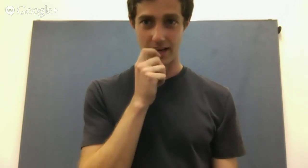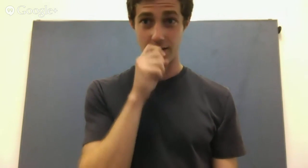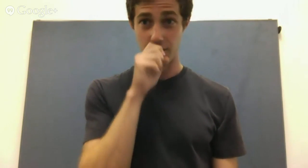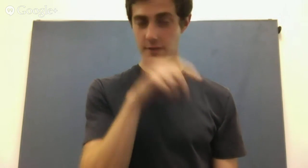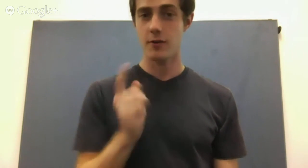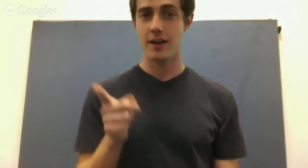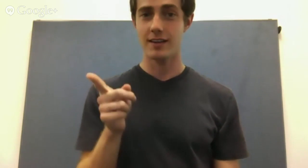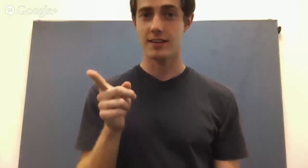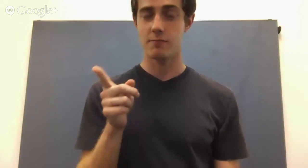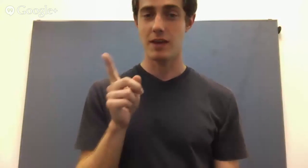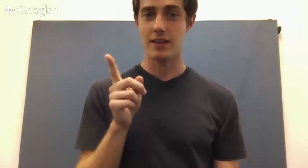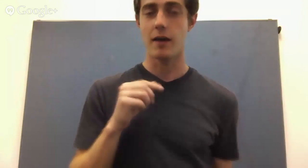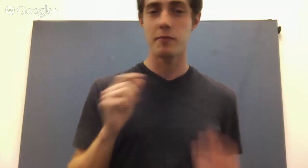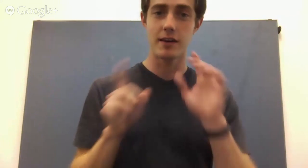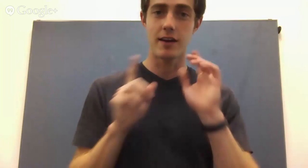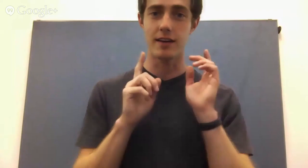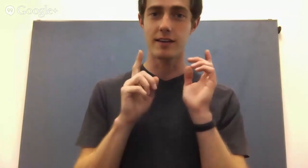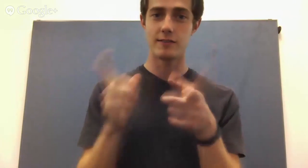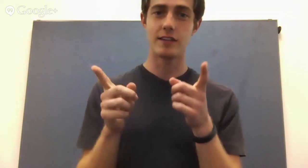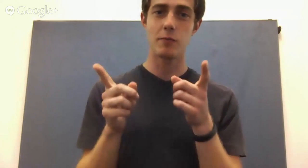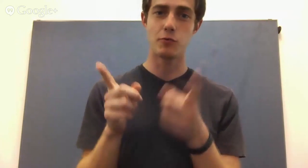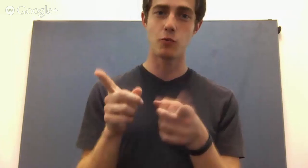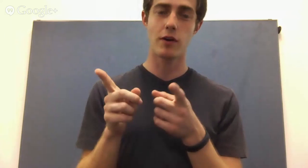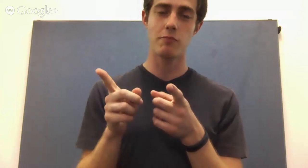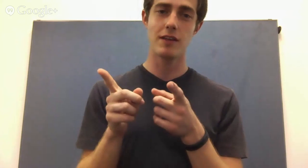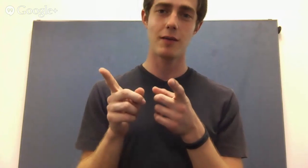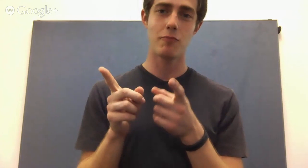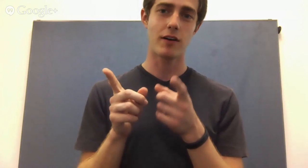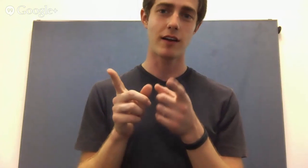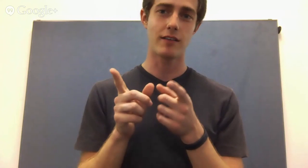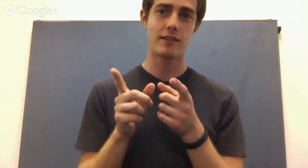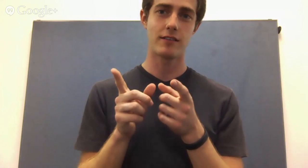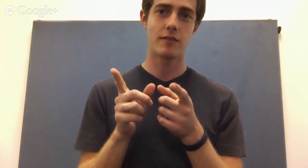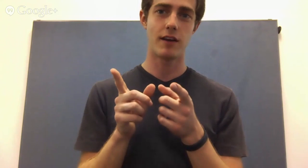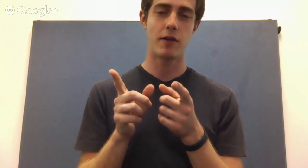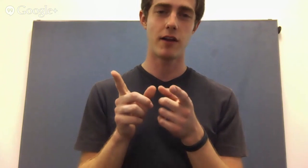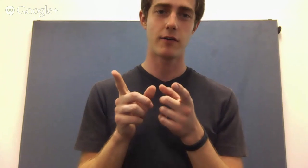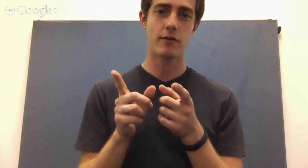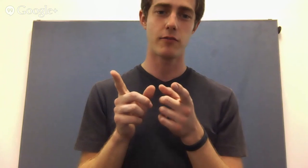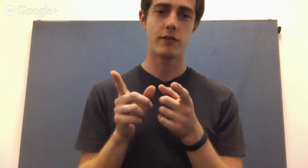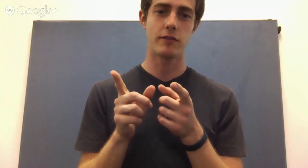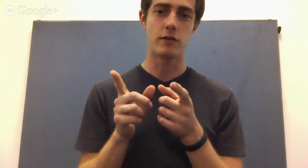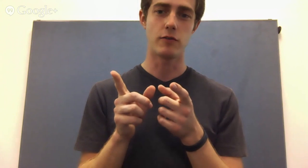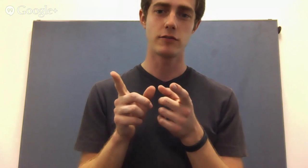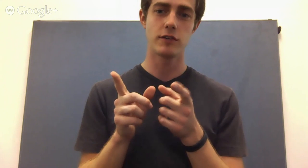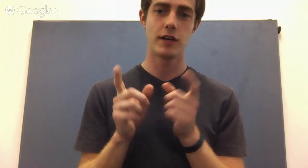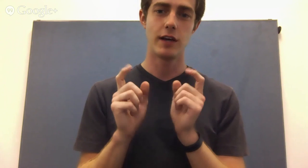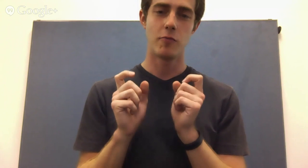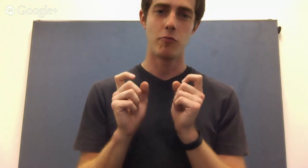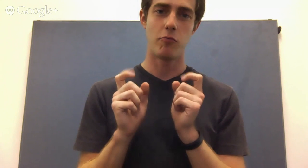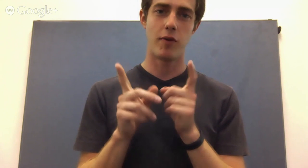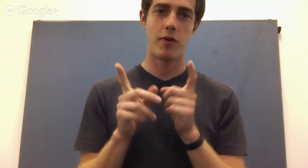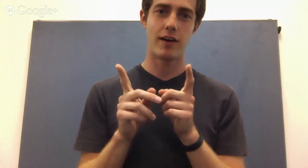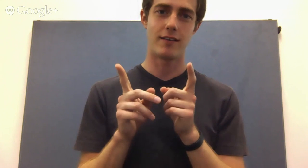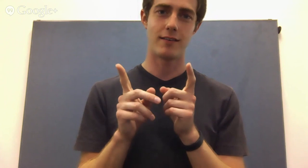I don't know how to make it. I mean, it keeps warning me that I'm broadcasting stuff that I'm not authorized to use, but